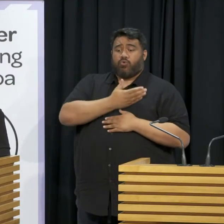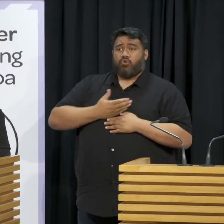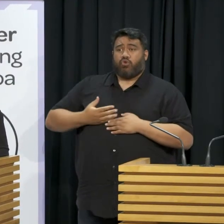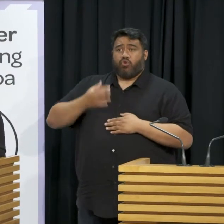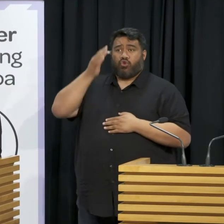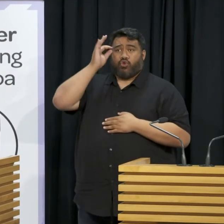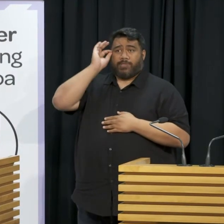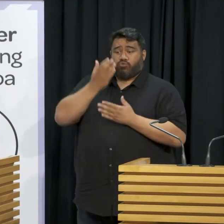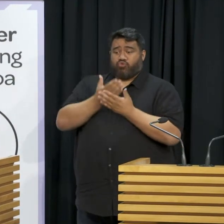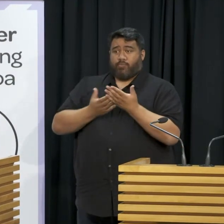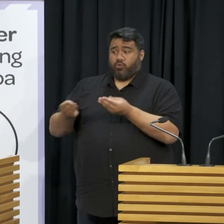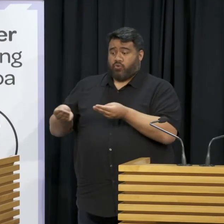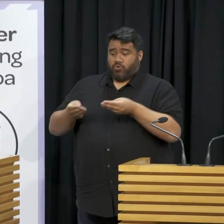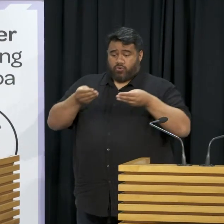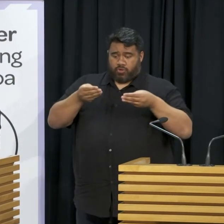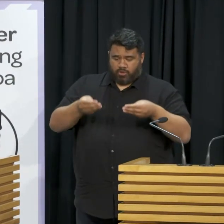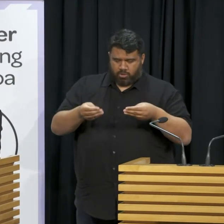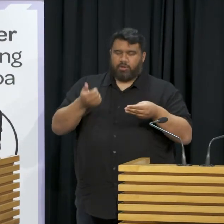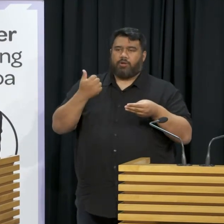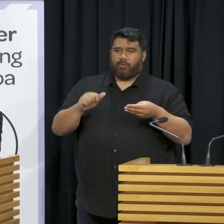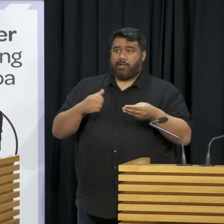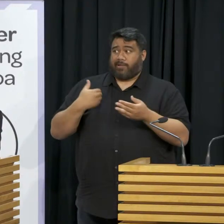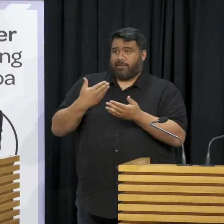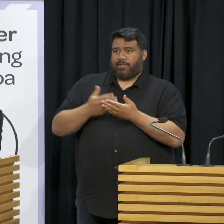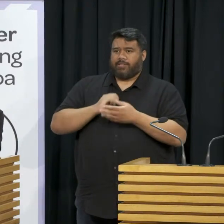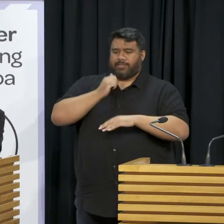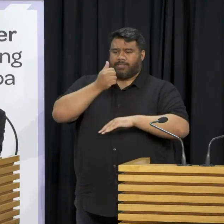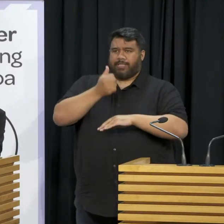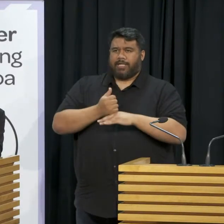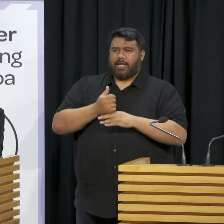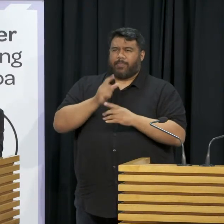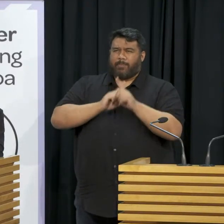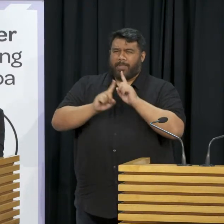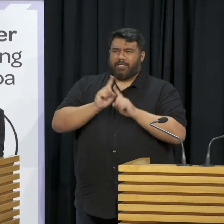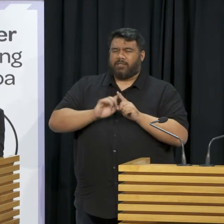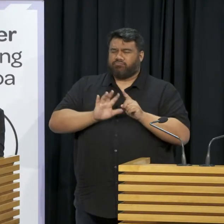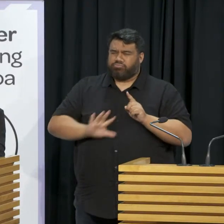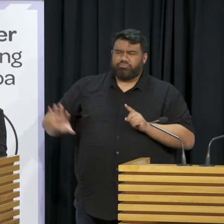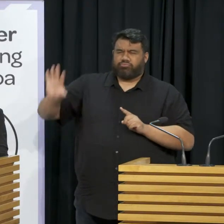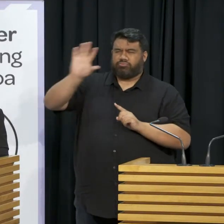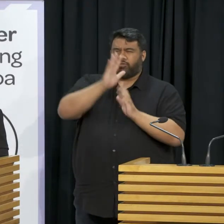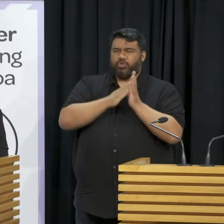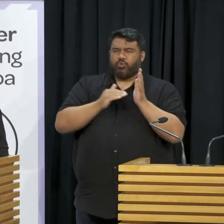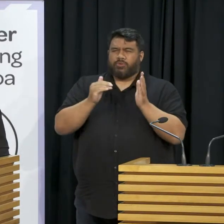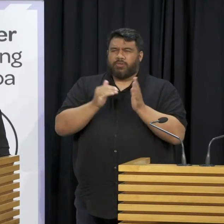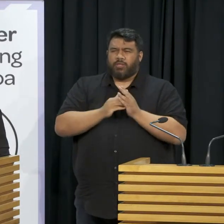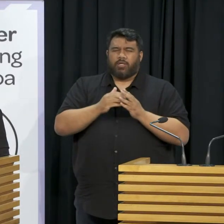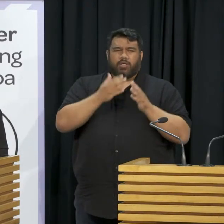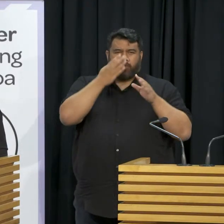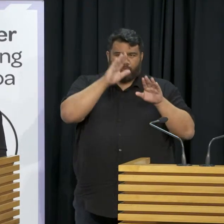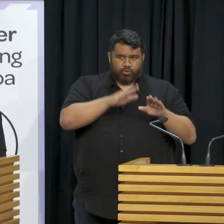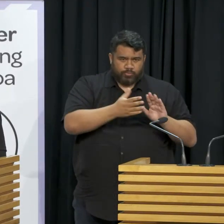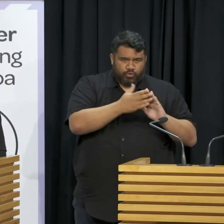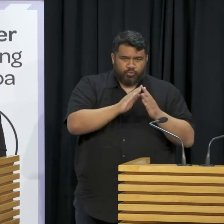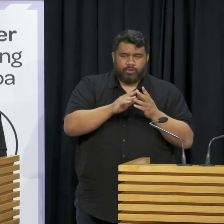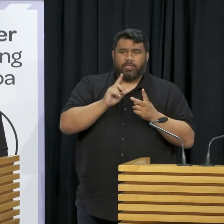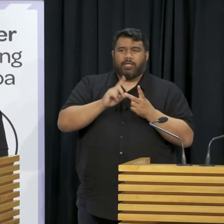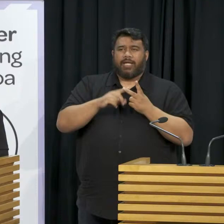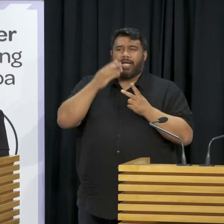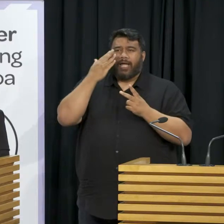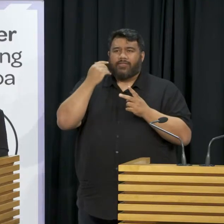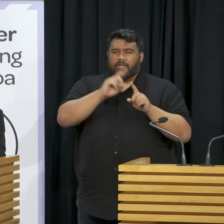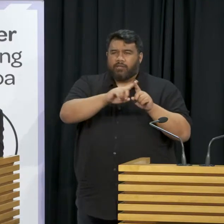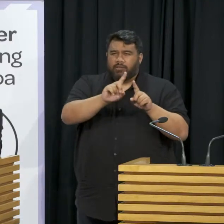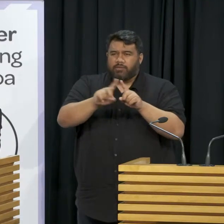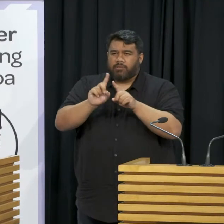hui nationwide with members of our Muslim community, pan-ethnic and multi-faith communities. We learned much from